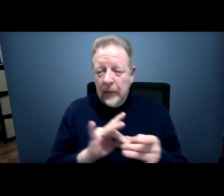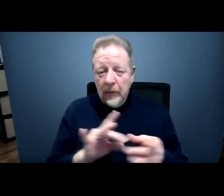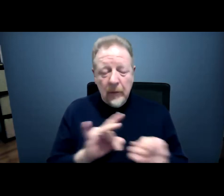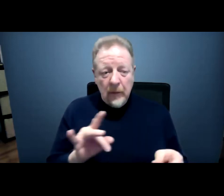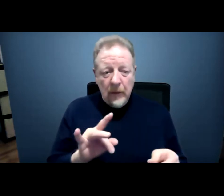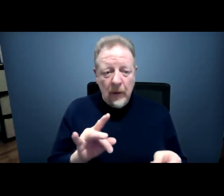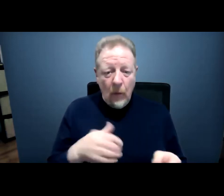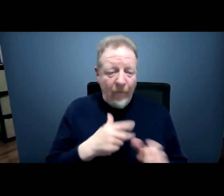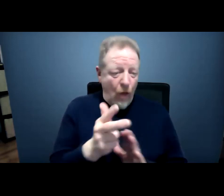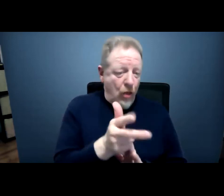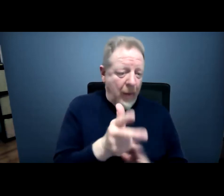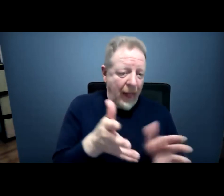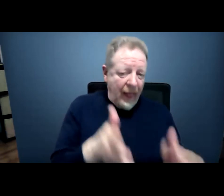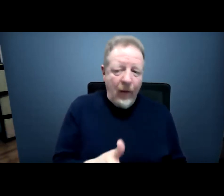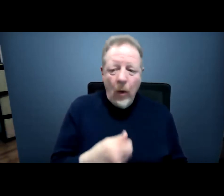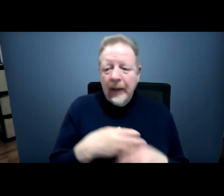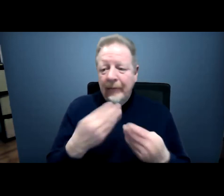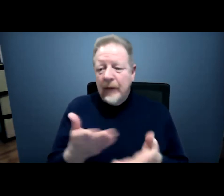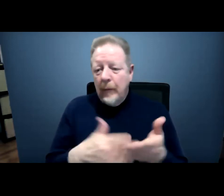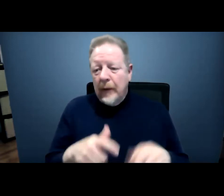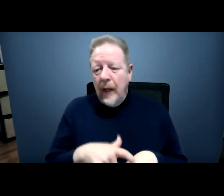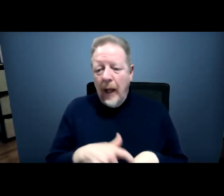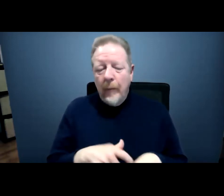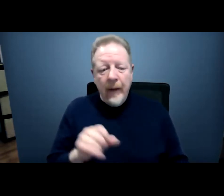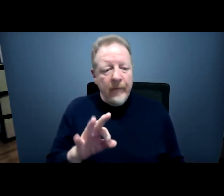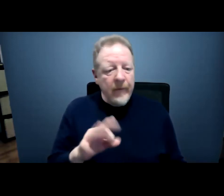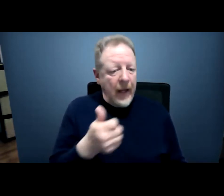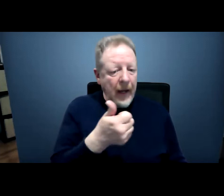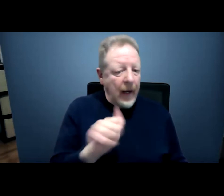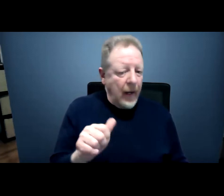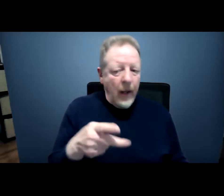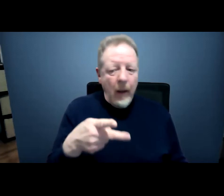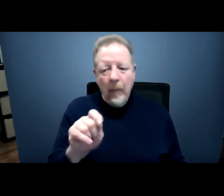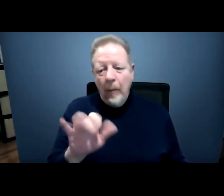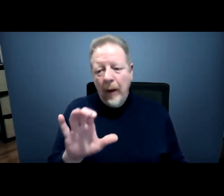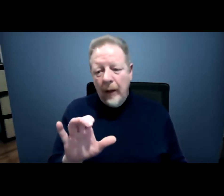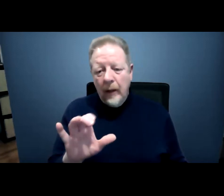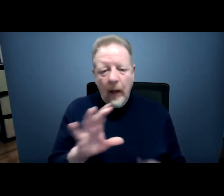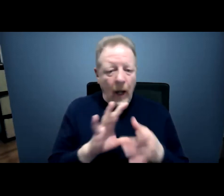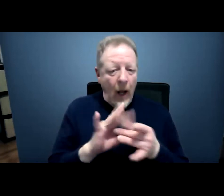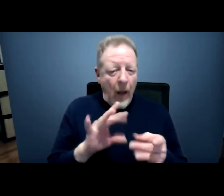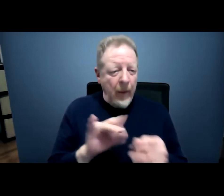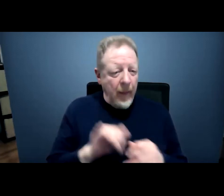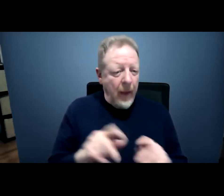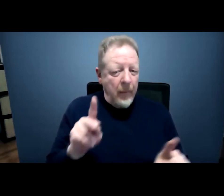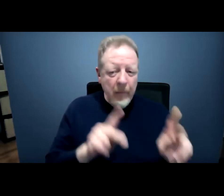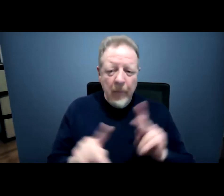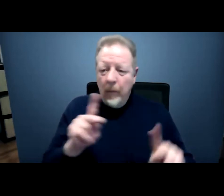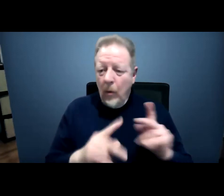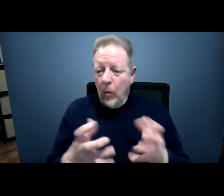minutes left. Want to give them time if there's any public comment that people want to bring up.